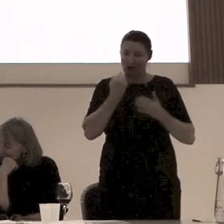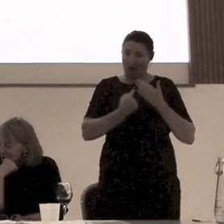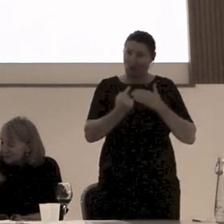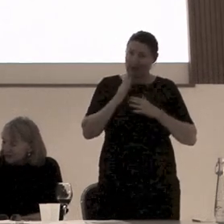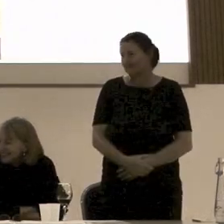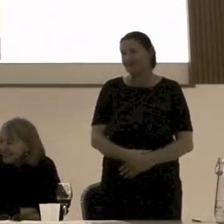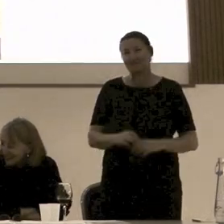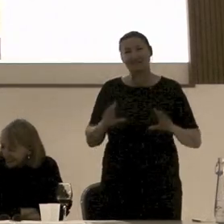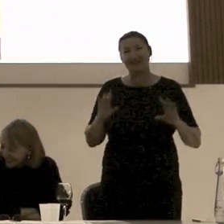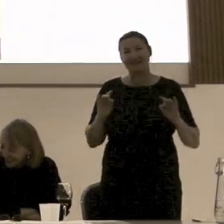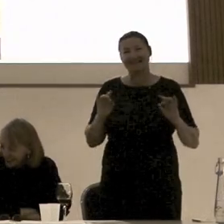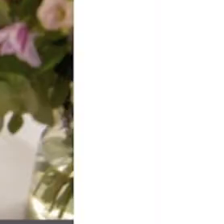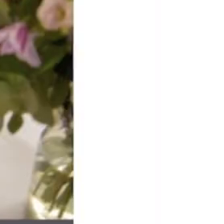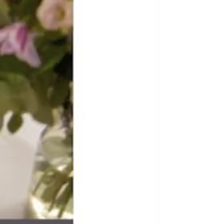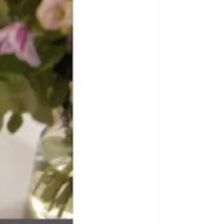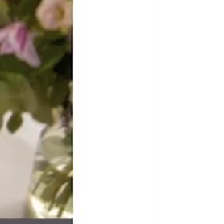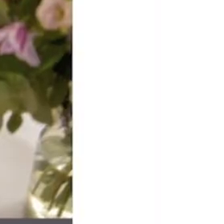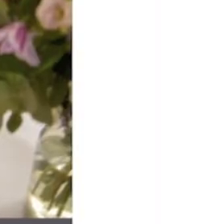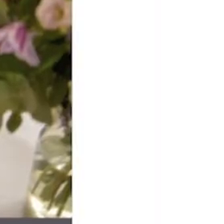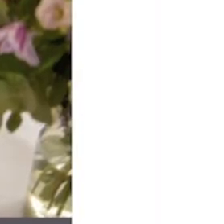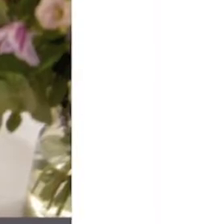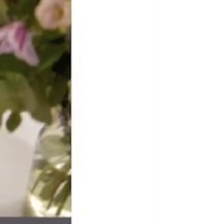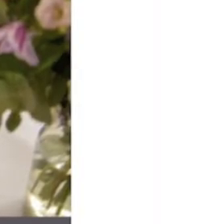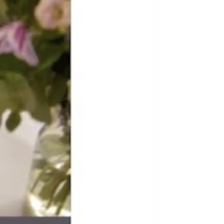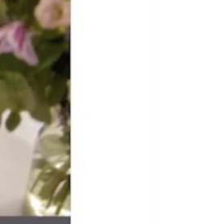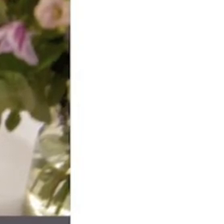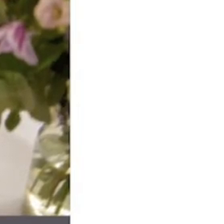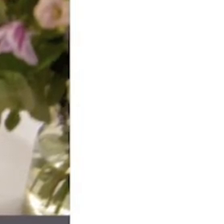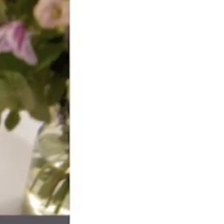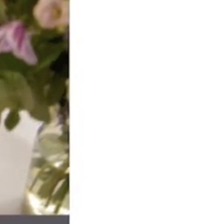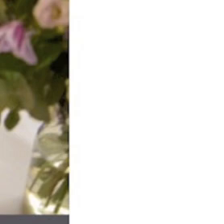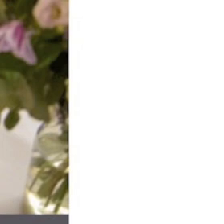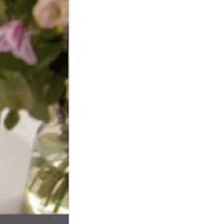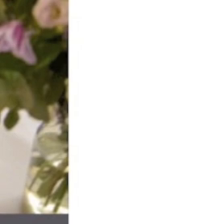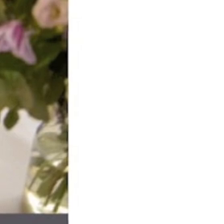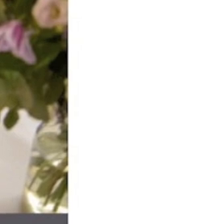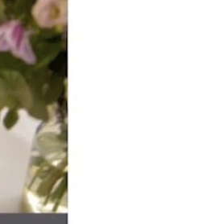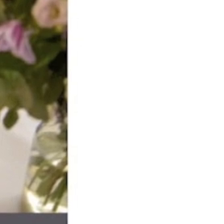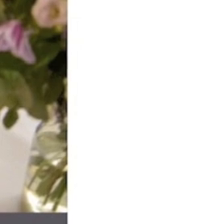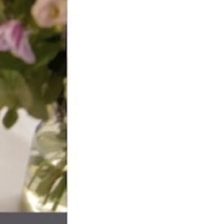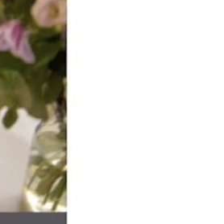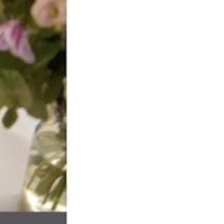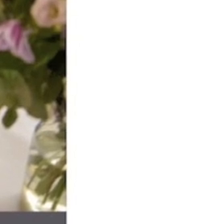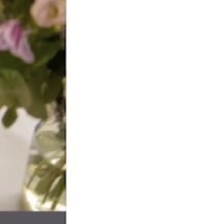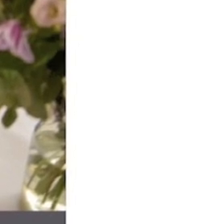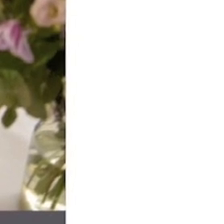as well. That's your wedding. This is my wedding picture of me and Alan.